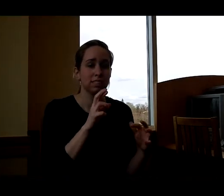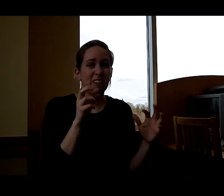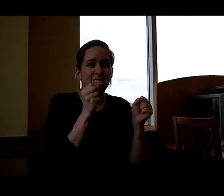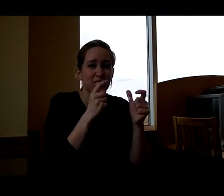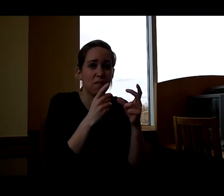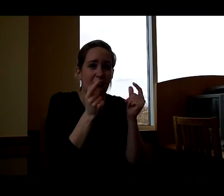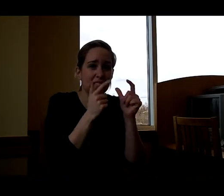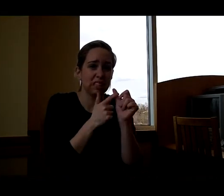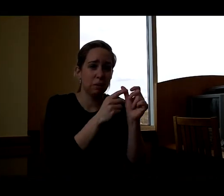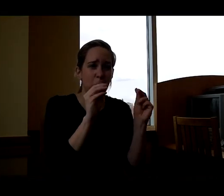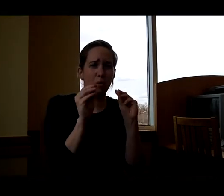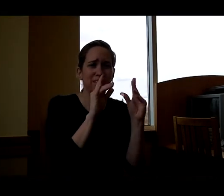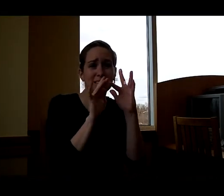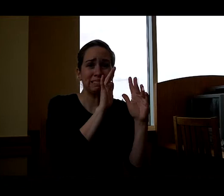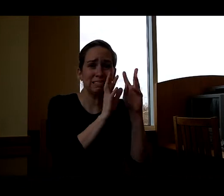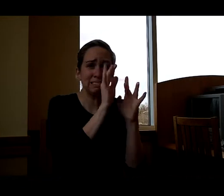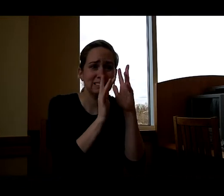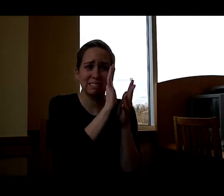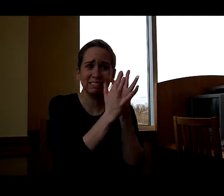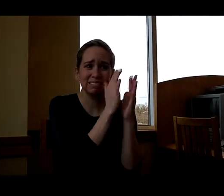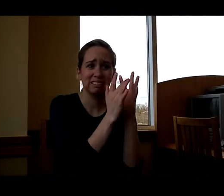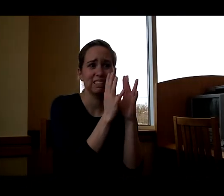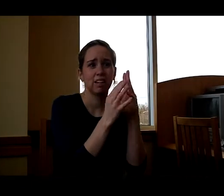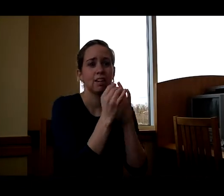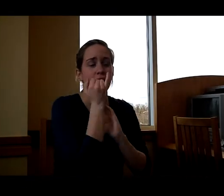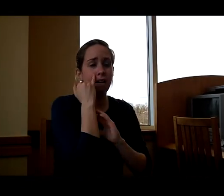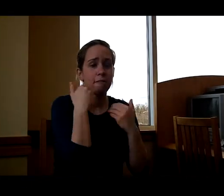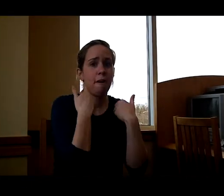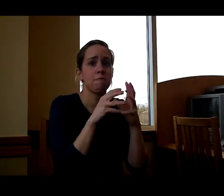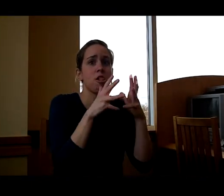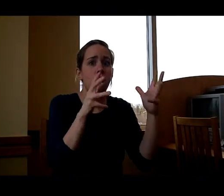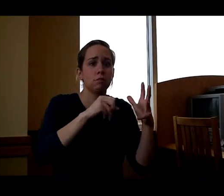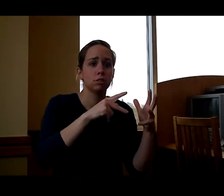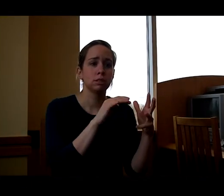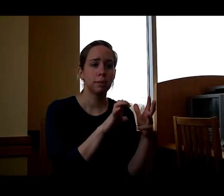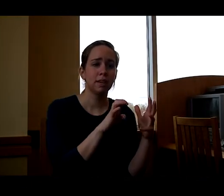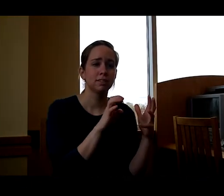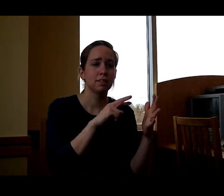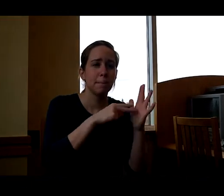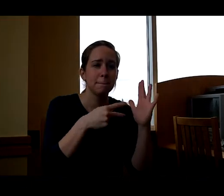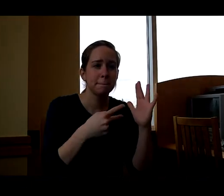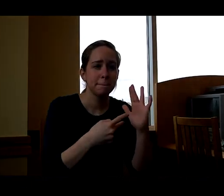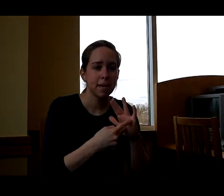the air molecules. If there's more space between the air molecules, what does that mean that you can put in those spaces?